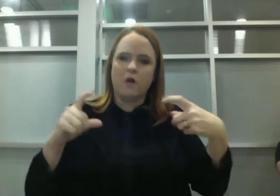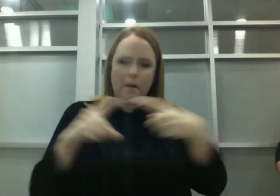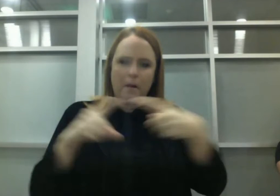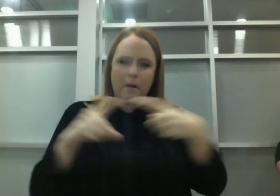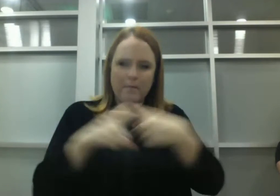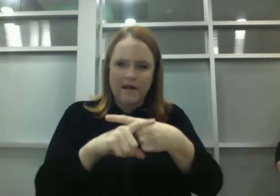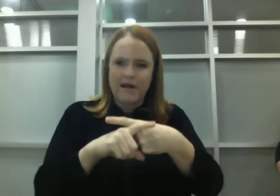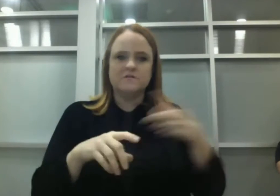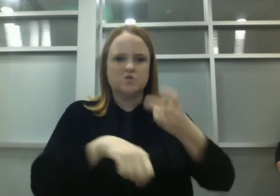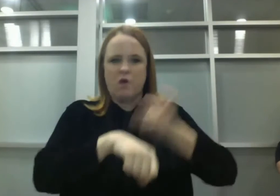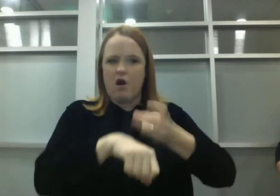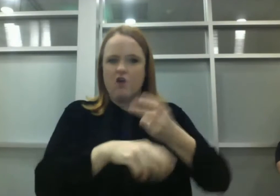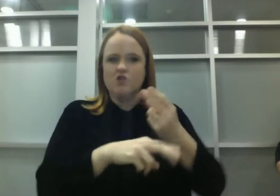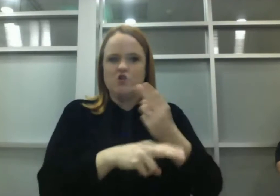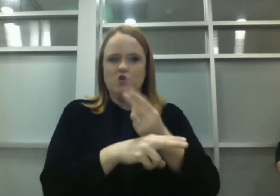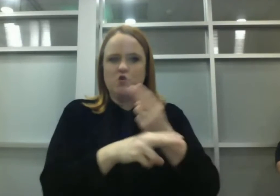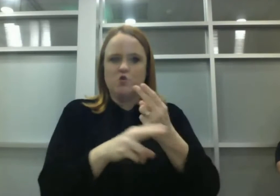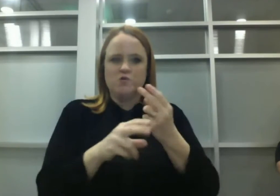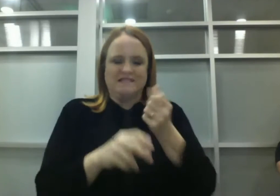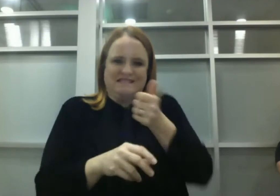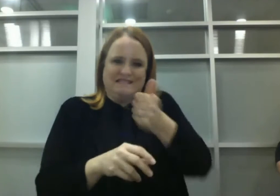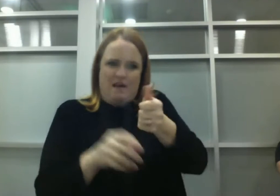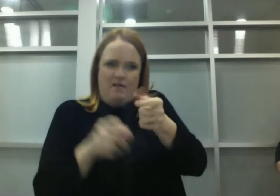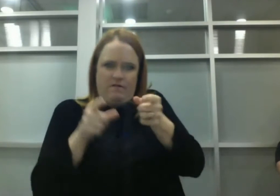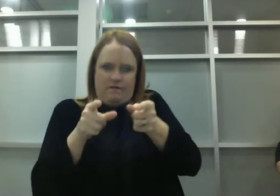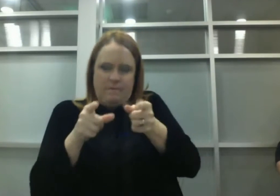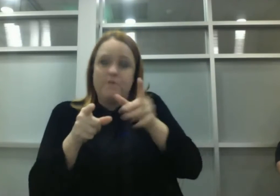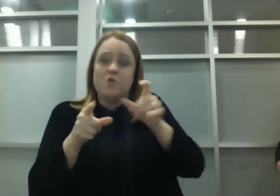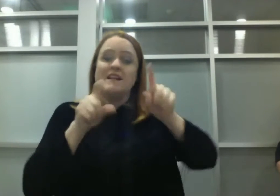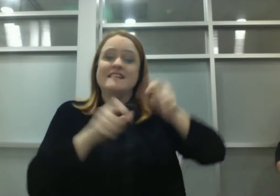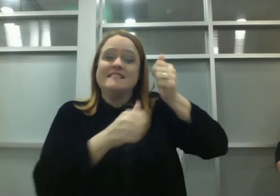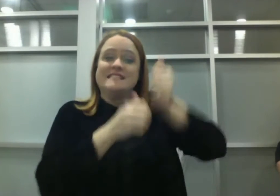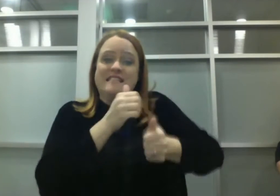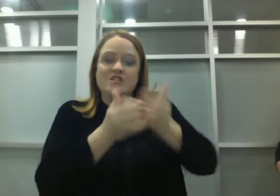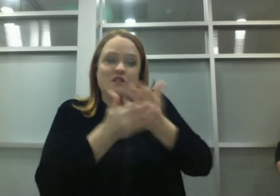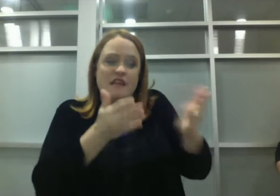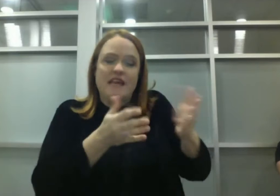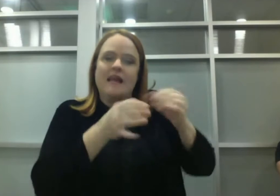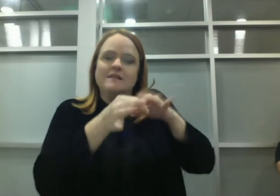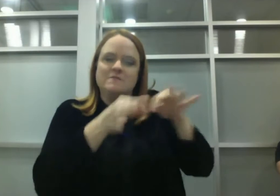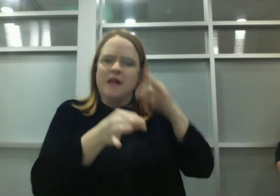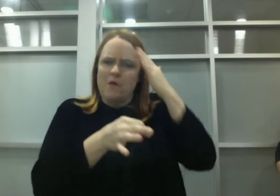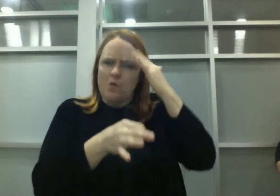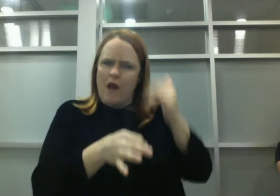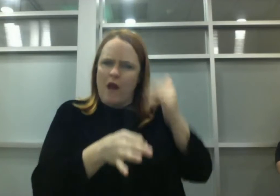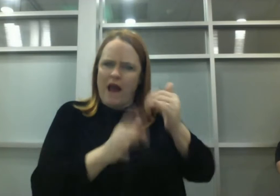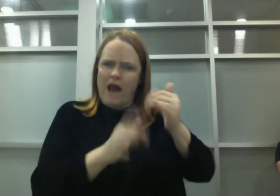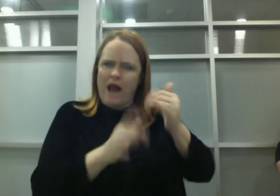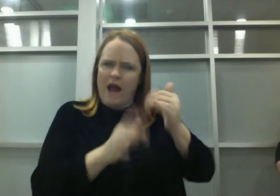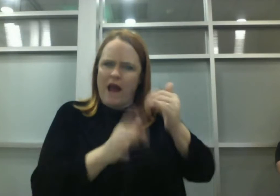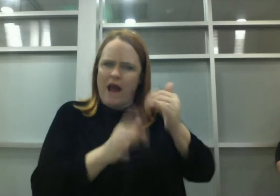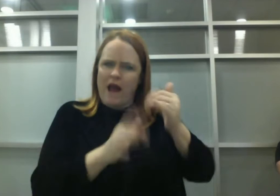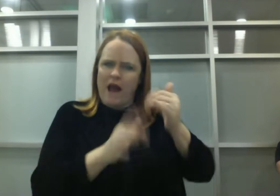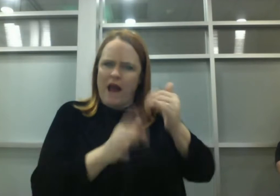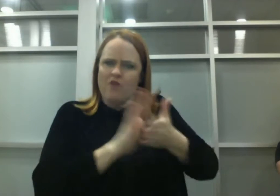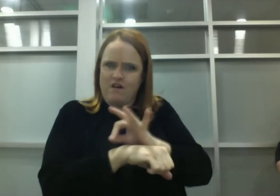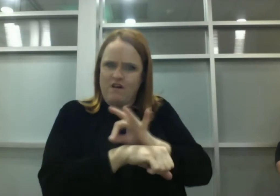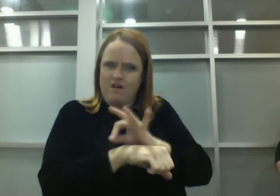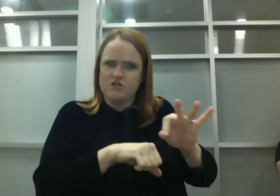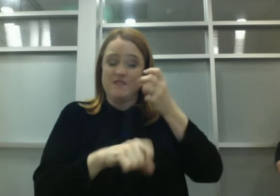isolation, because you want to be able to unit test each thing and explain why you would want to run this specific function. And if it's too hard to get to the point where you can call that function